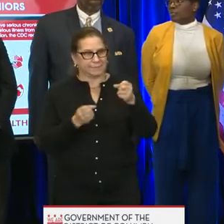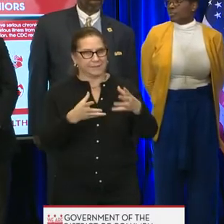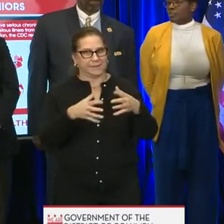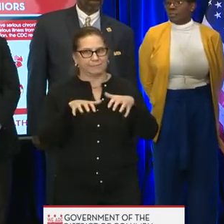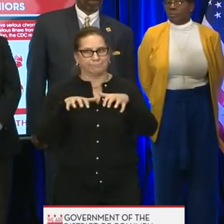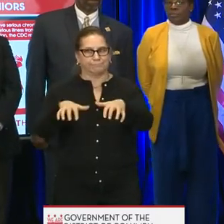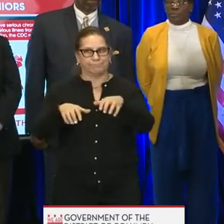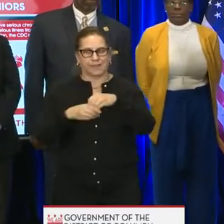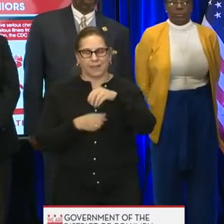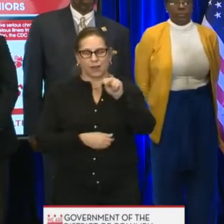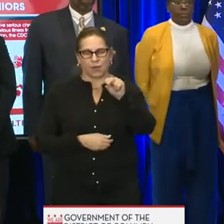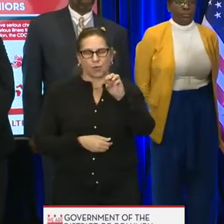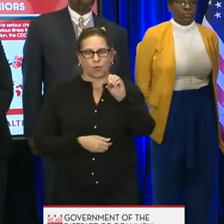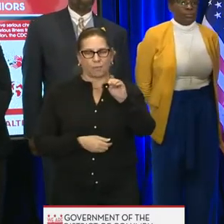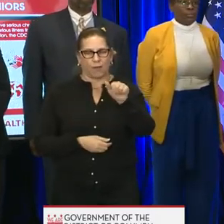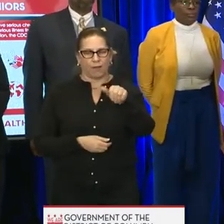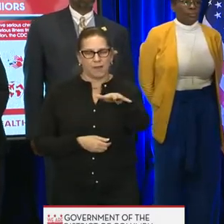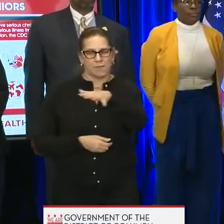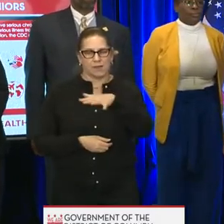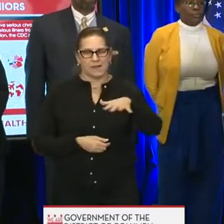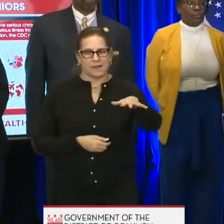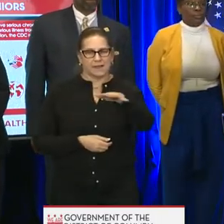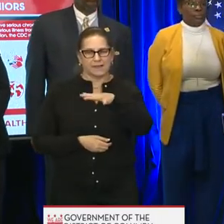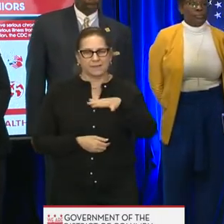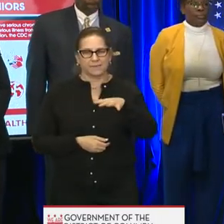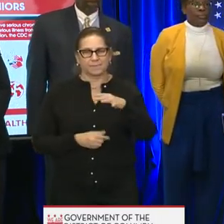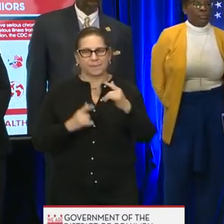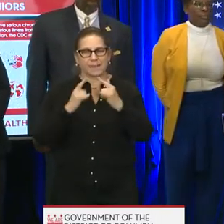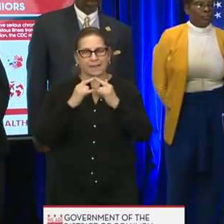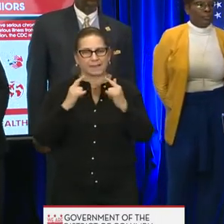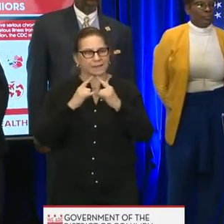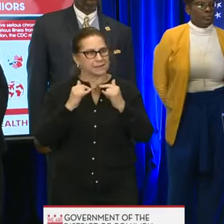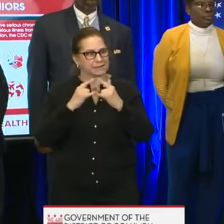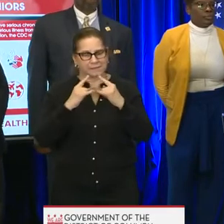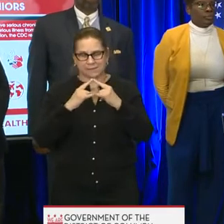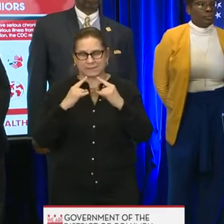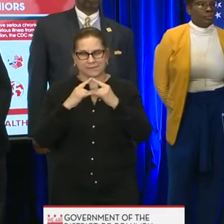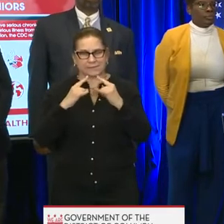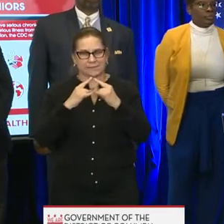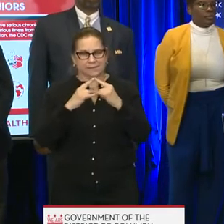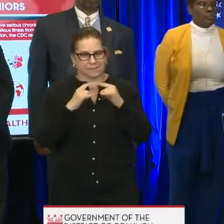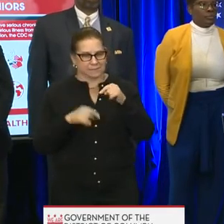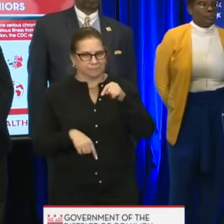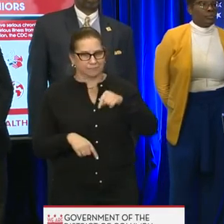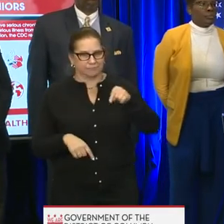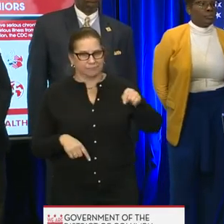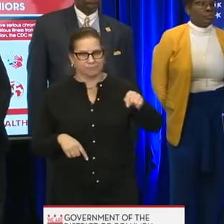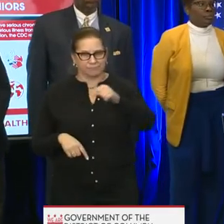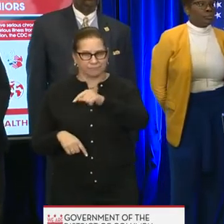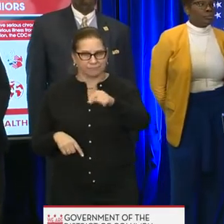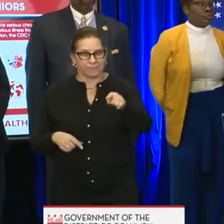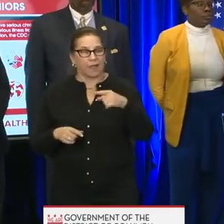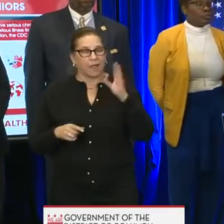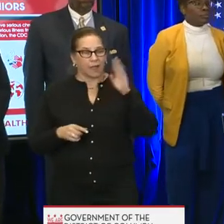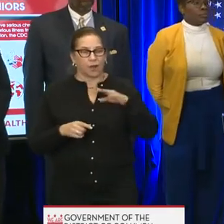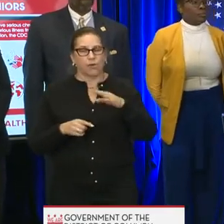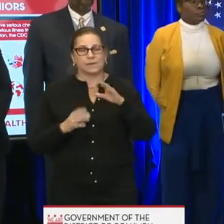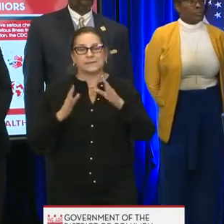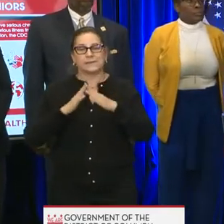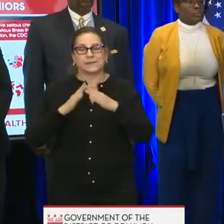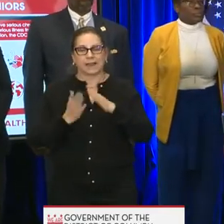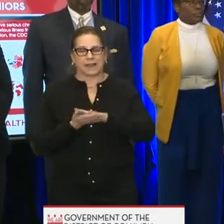regular cleanups at encampment sites that I understand happen throughout the city Tuesdays and Thursdays are going to continue. I know workers have